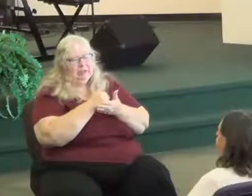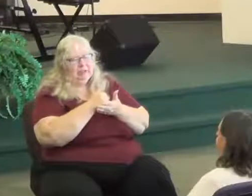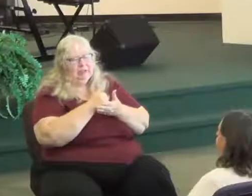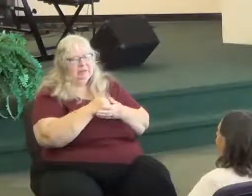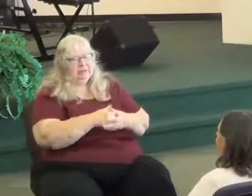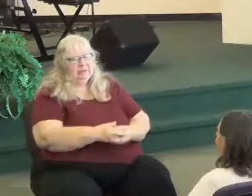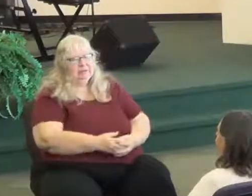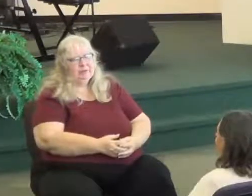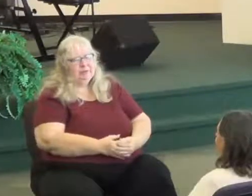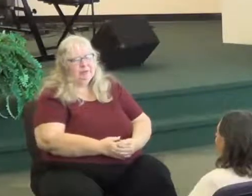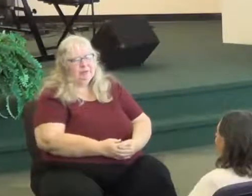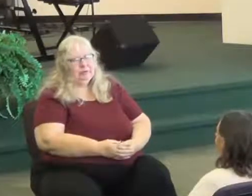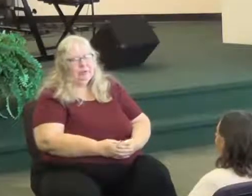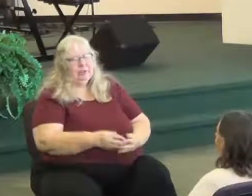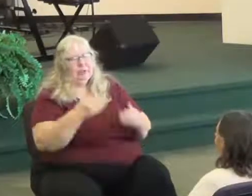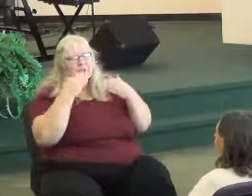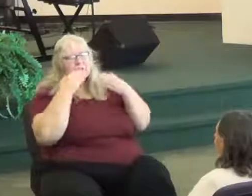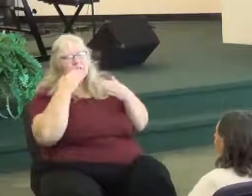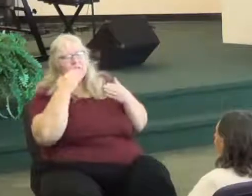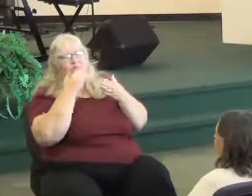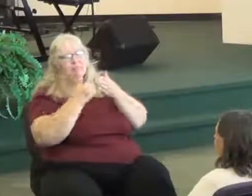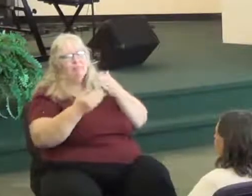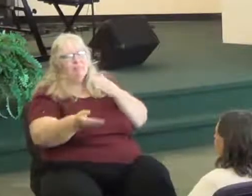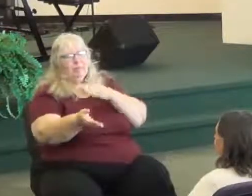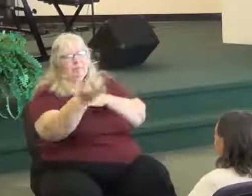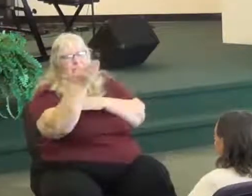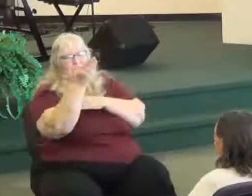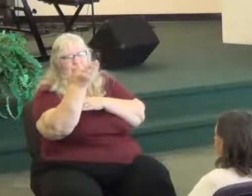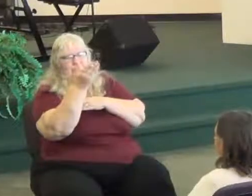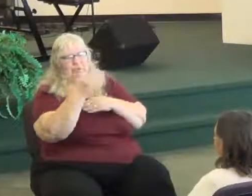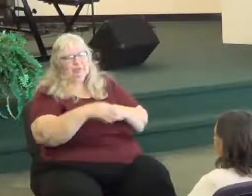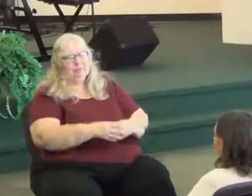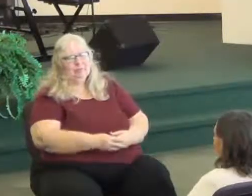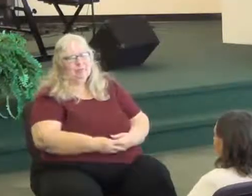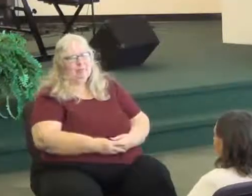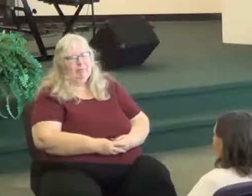buddy. Good morning. Good morning. Am I on?